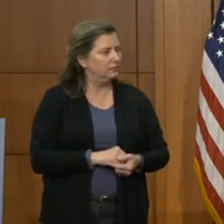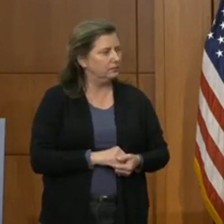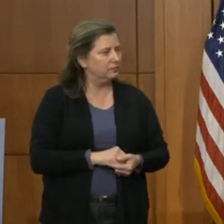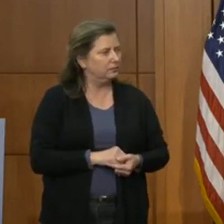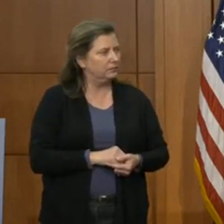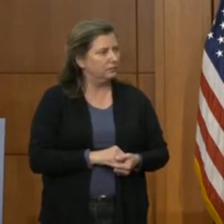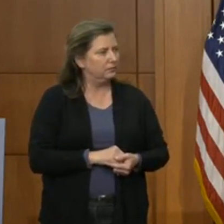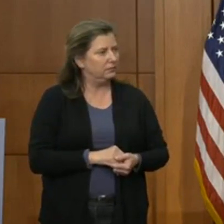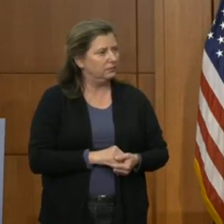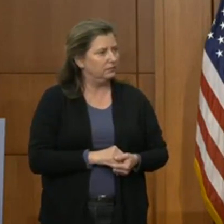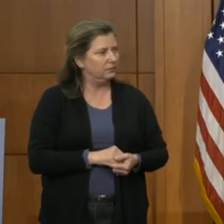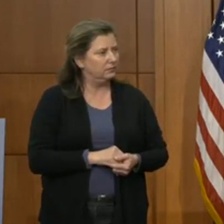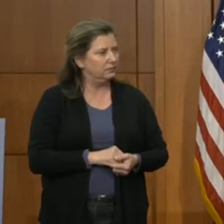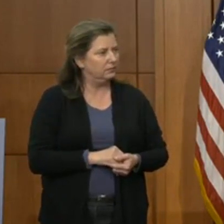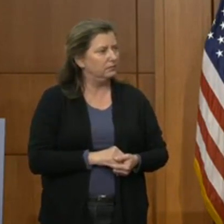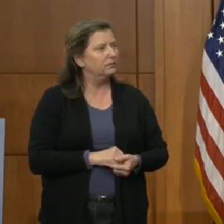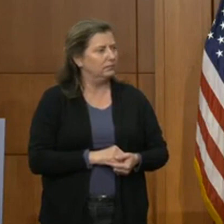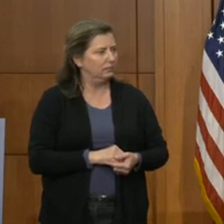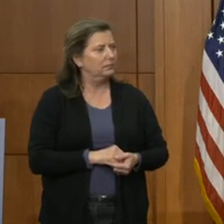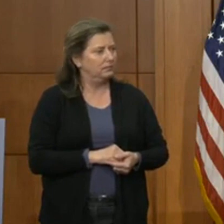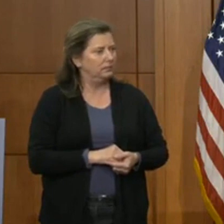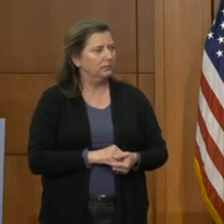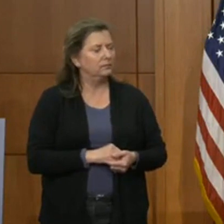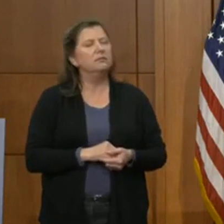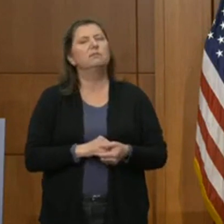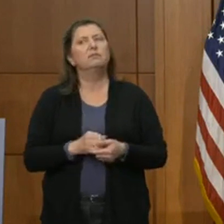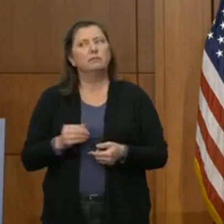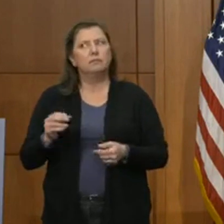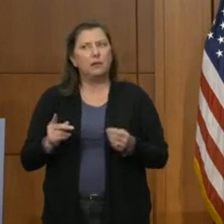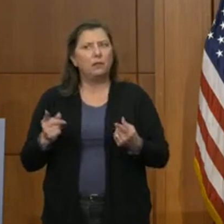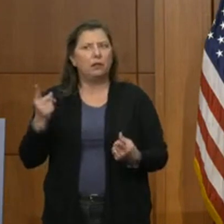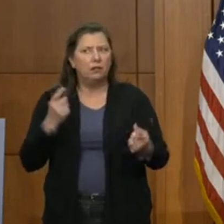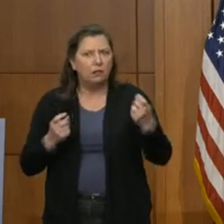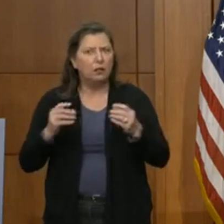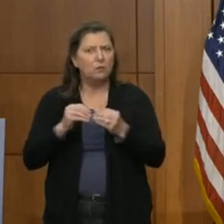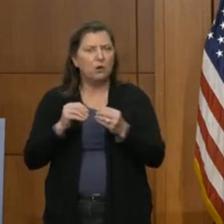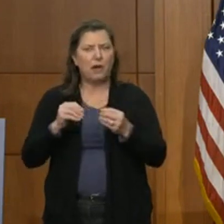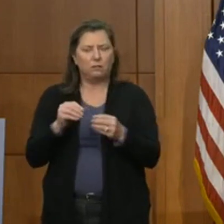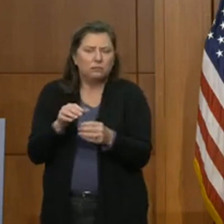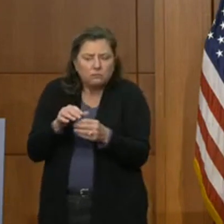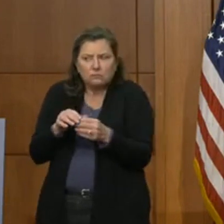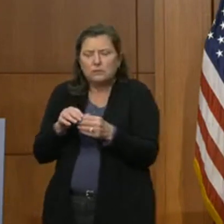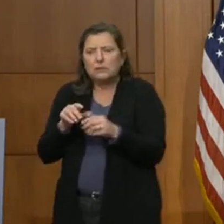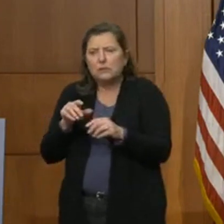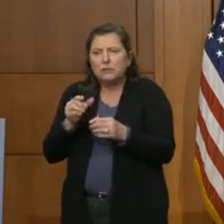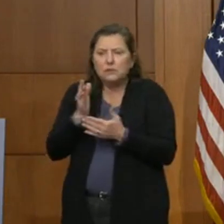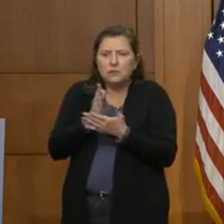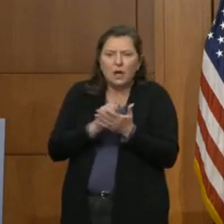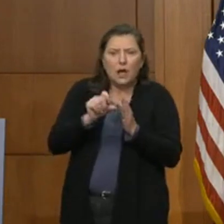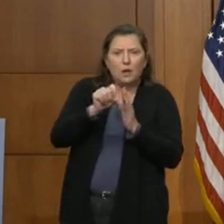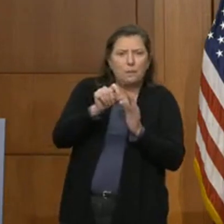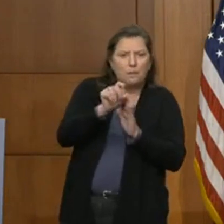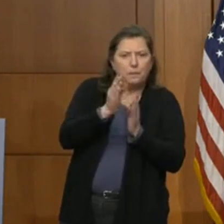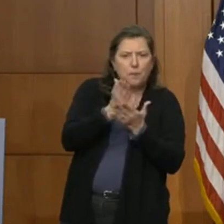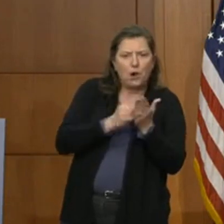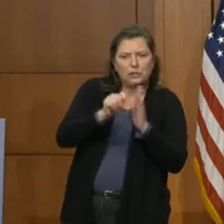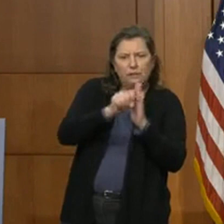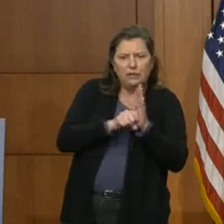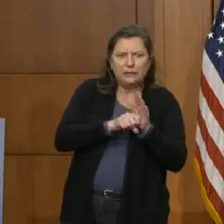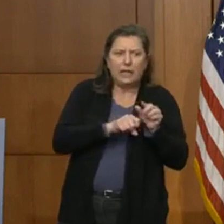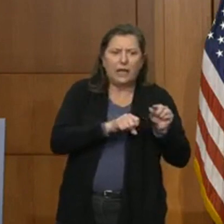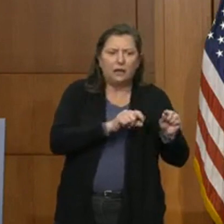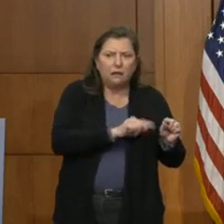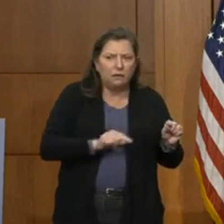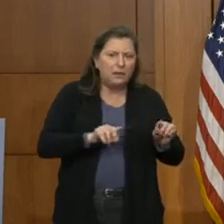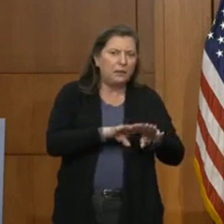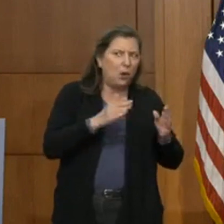Questions about reopening certain areas of the state before others. Can someone talk to me about deploying tests in more rural areas of the state,